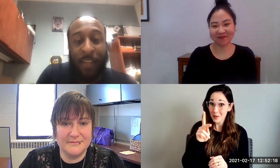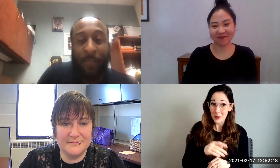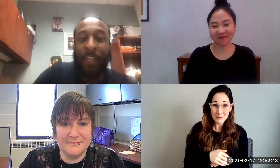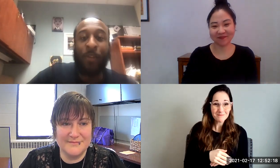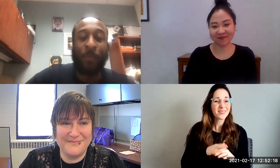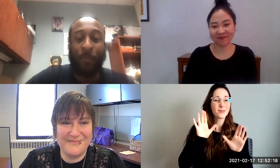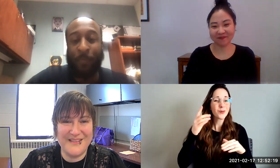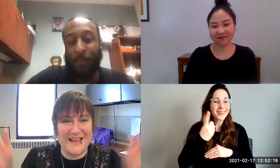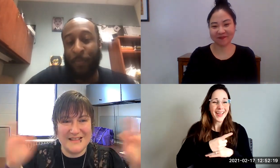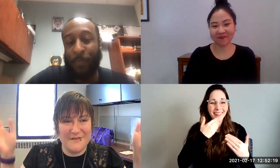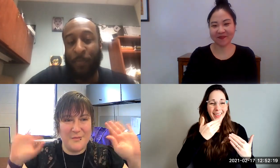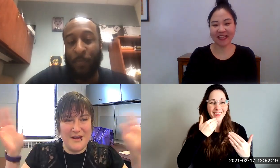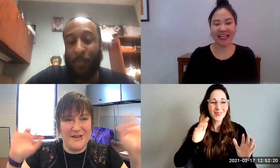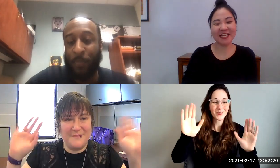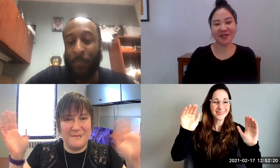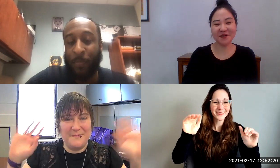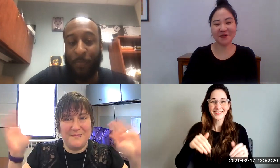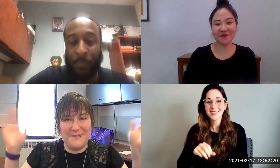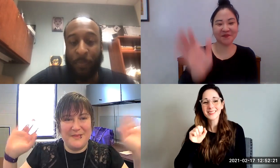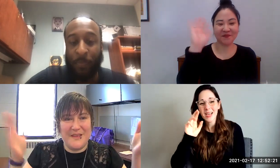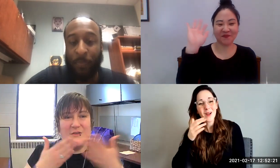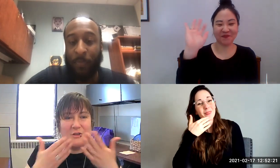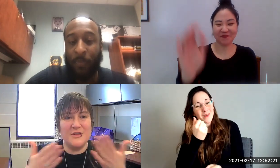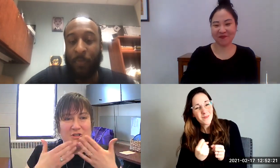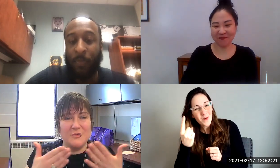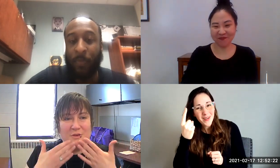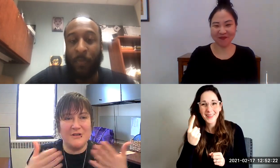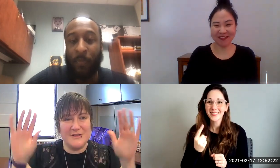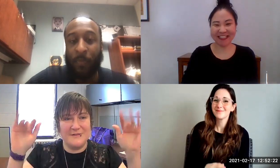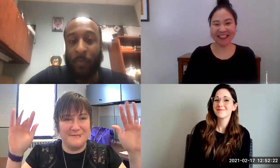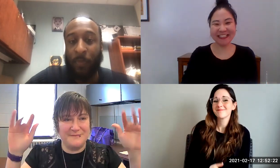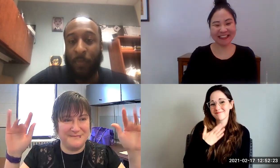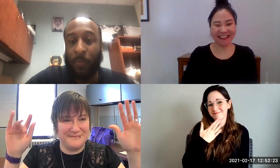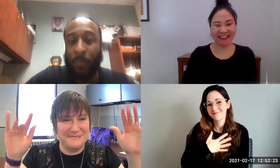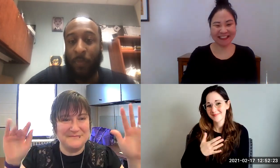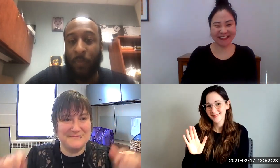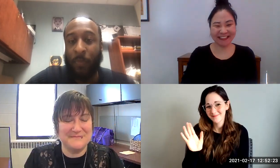day. Thank you. Thanks, everybody. Thank you. Thank you so much, interpreters.